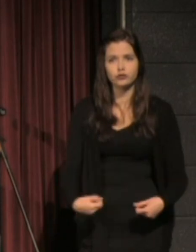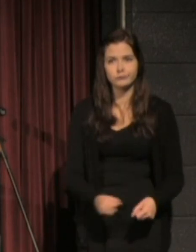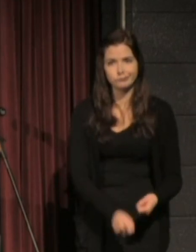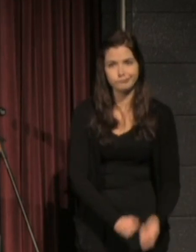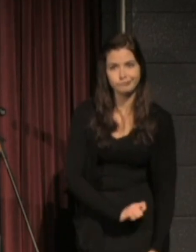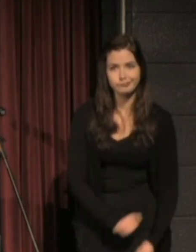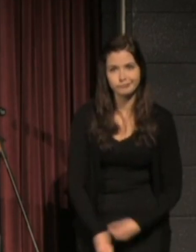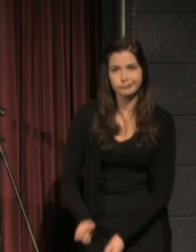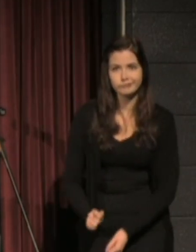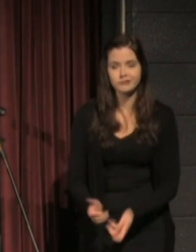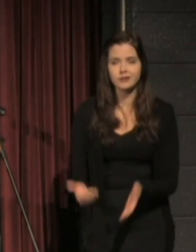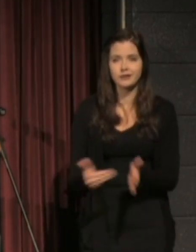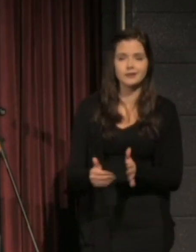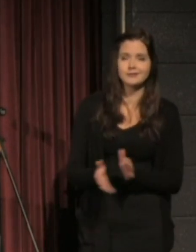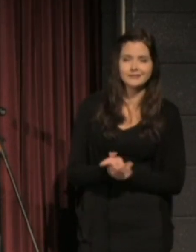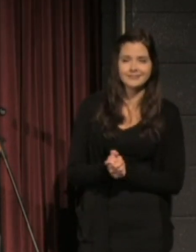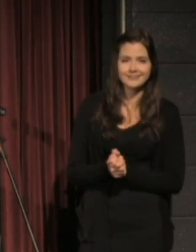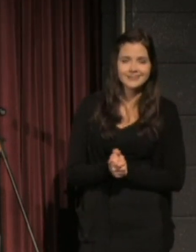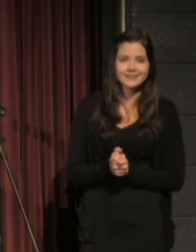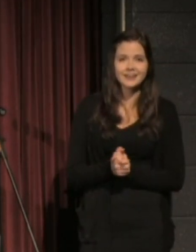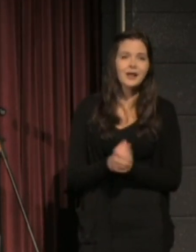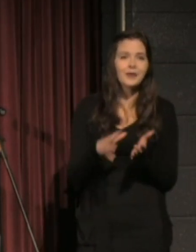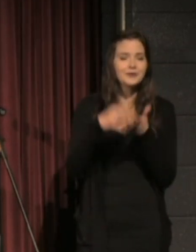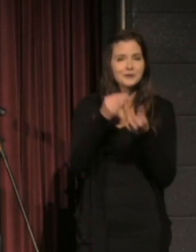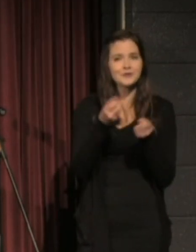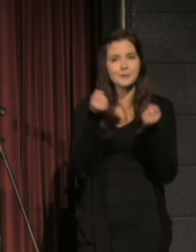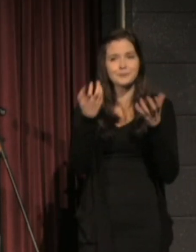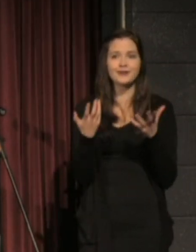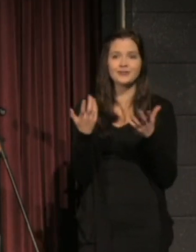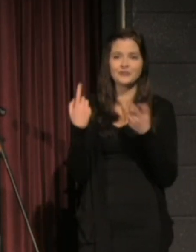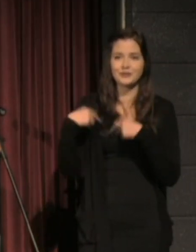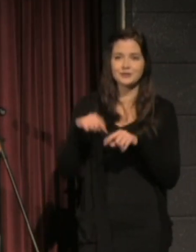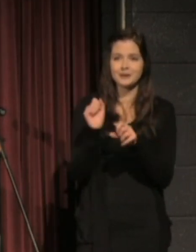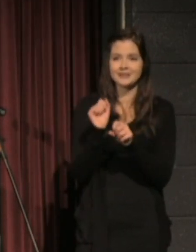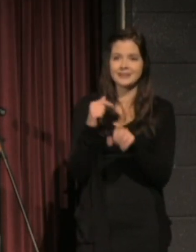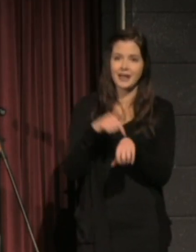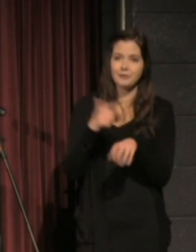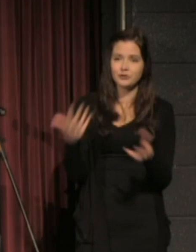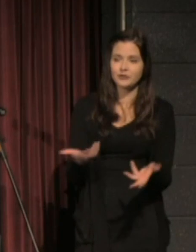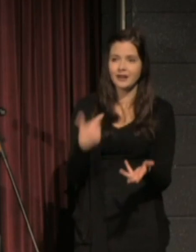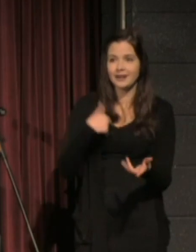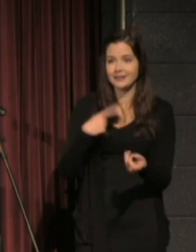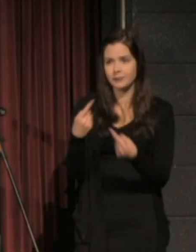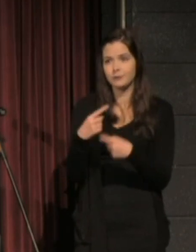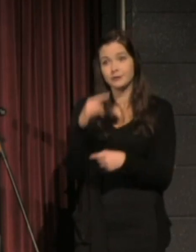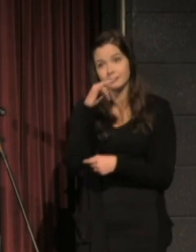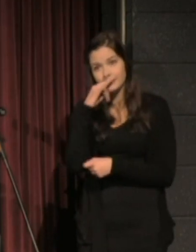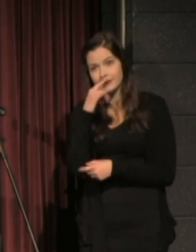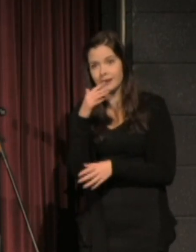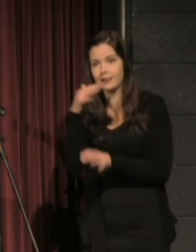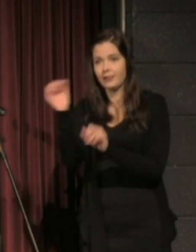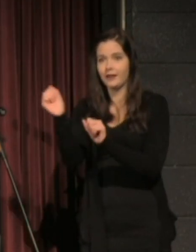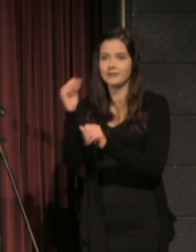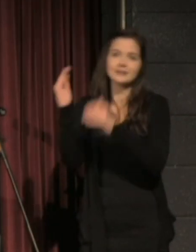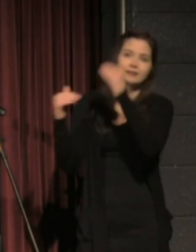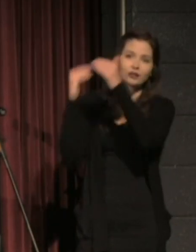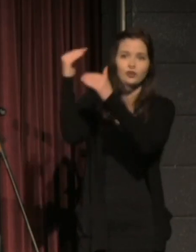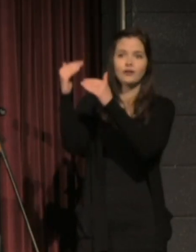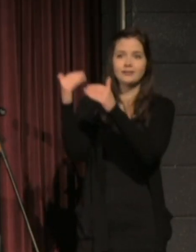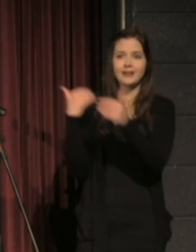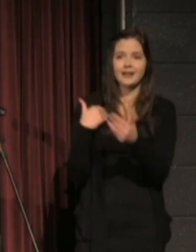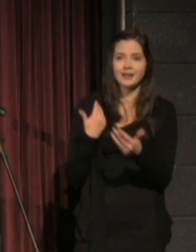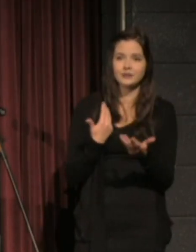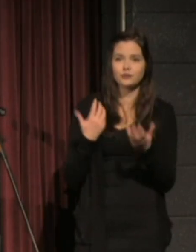again. I learned so much during my time here. I came here as a kid and left here as an adult that had a